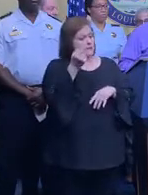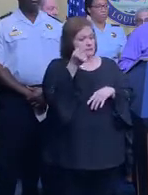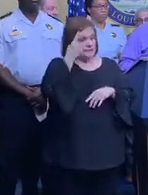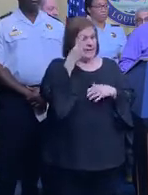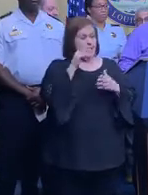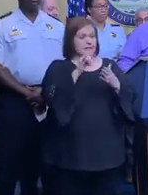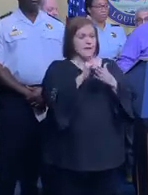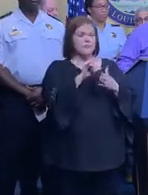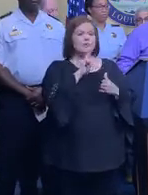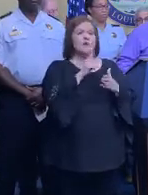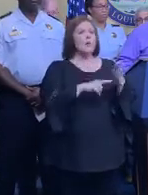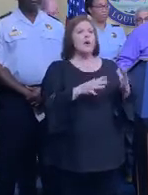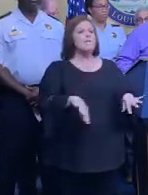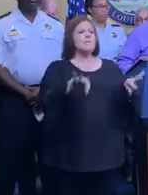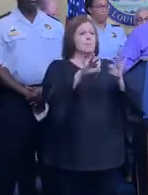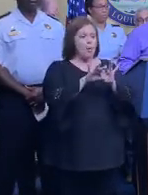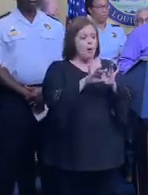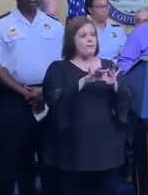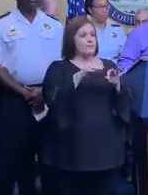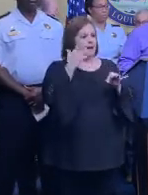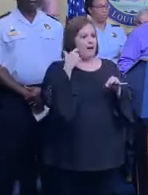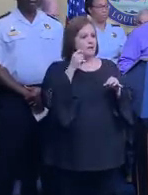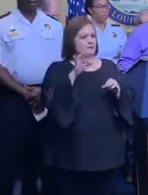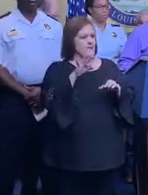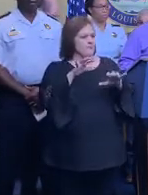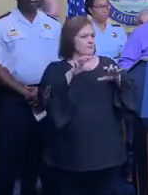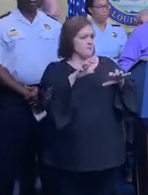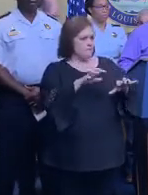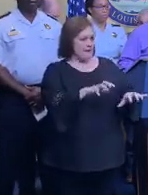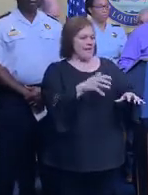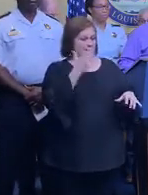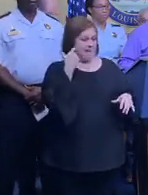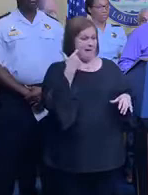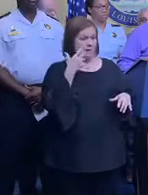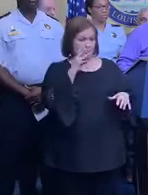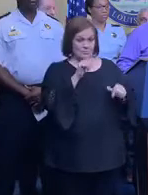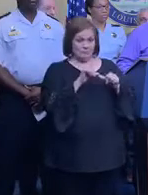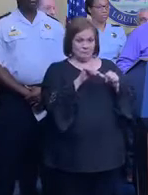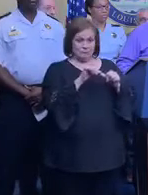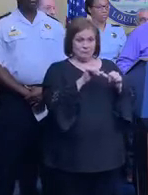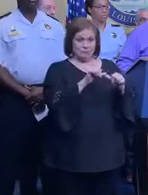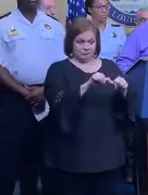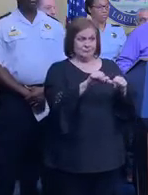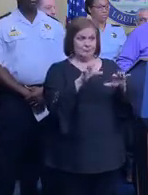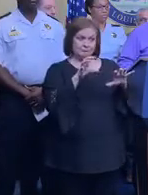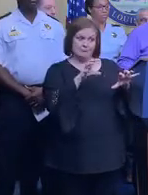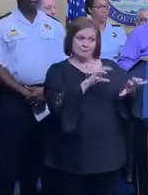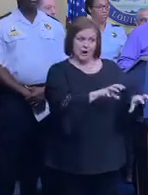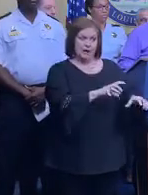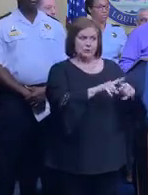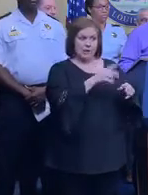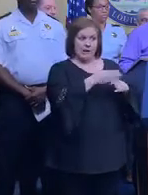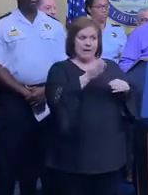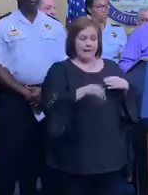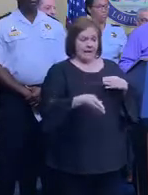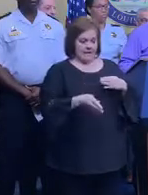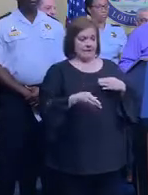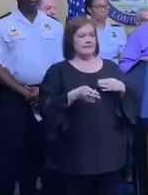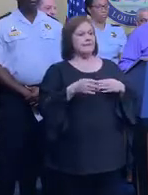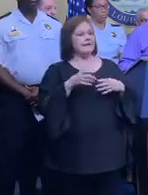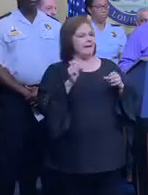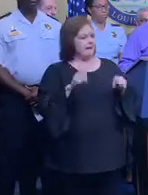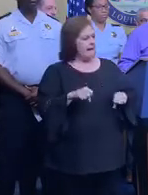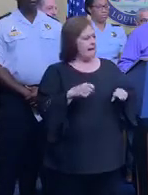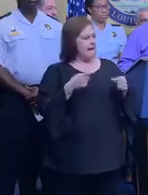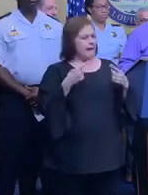the main points are that heavy rain is going to be possible now through the exit of this storm. Tremendous amounts of rain can happen